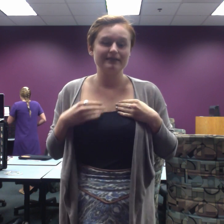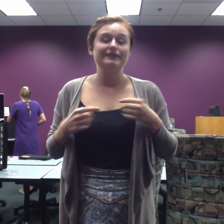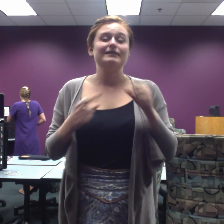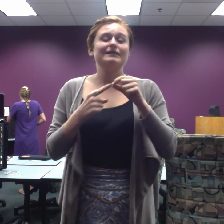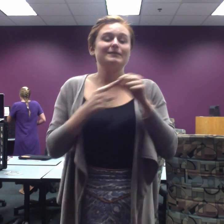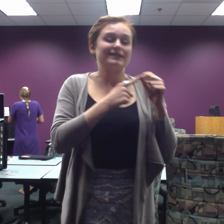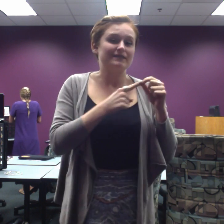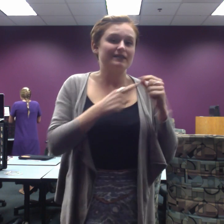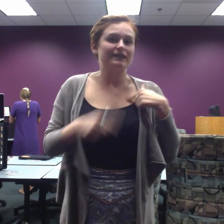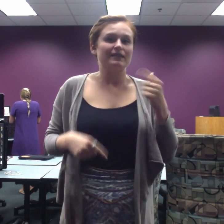about our